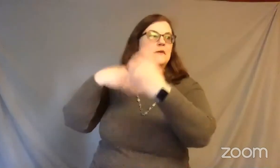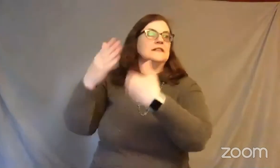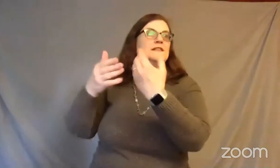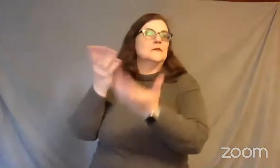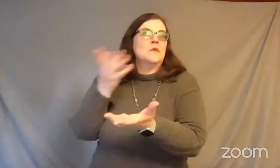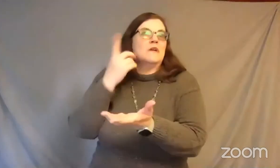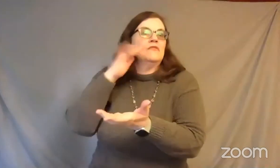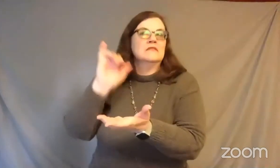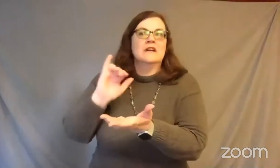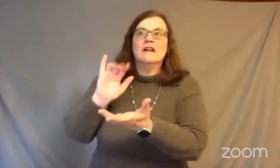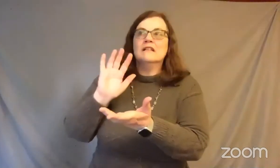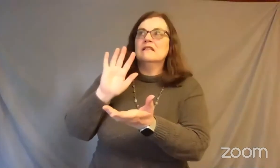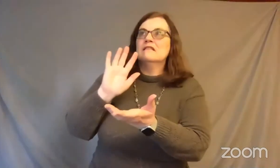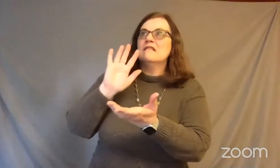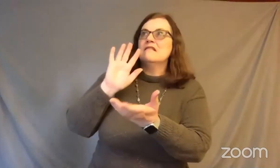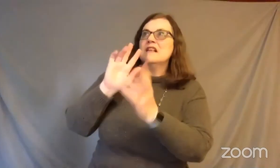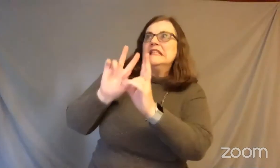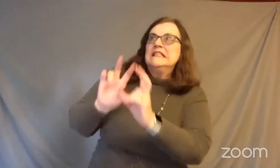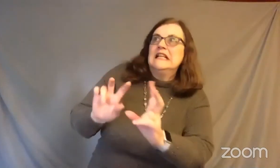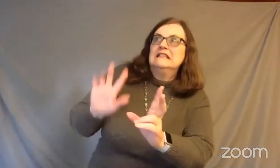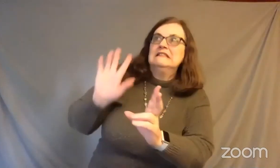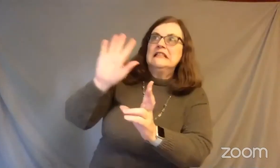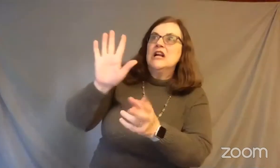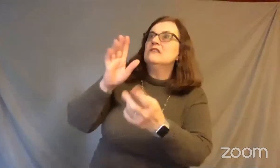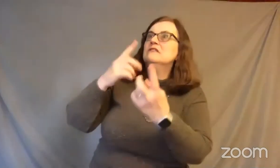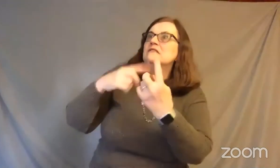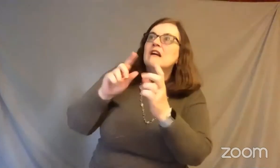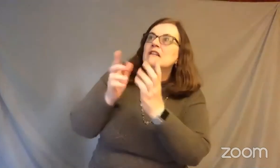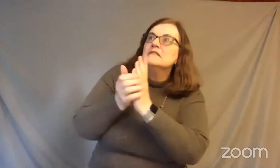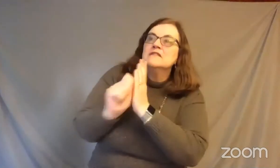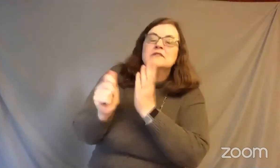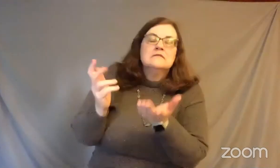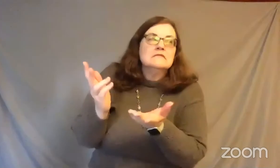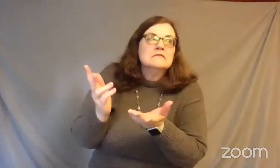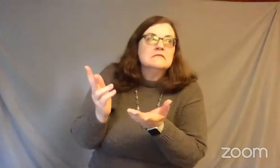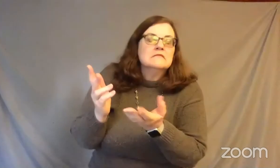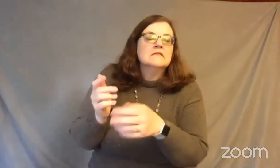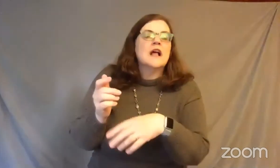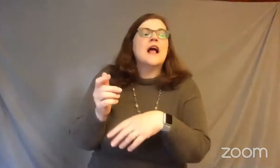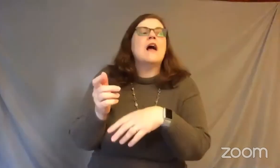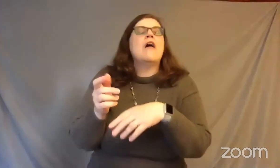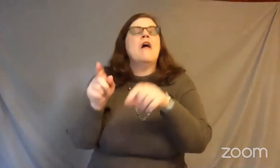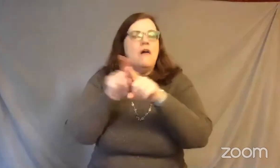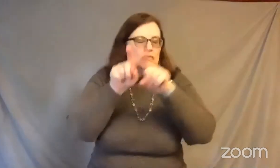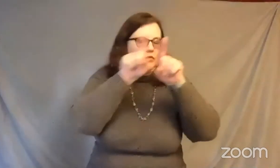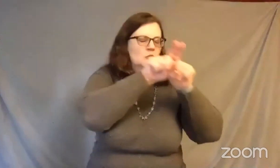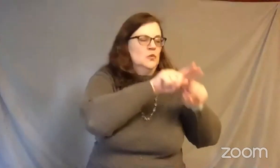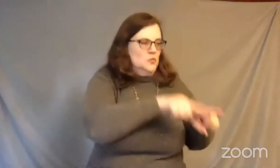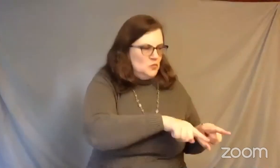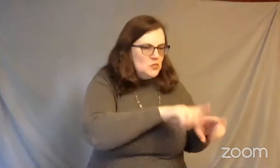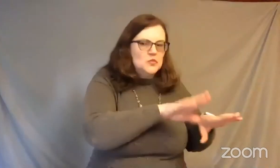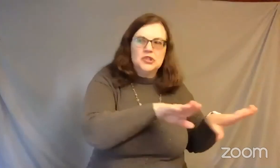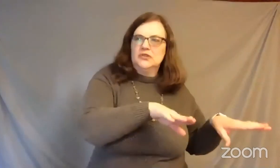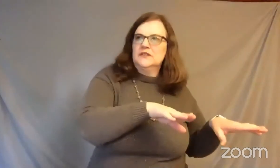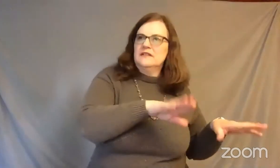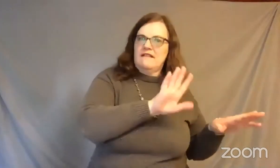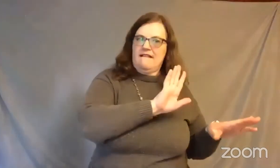what manners are they doing so? What does the progress look like? We want to be able to assess their sign language skills and see how that affects